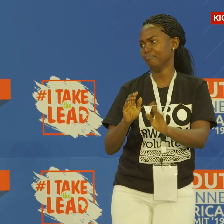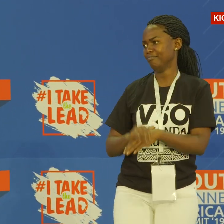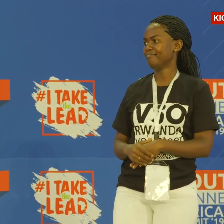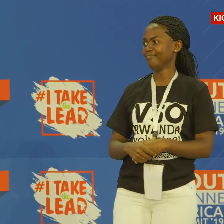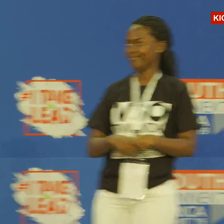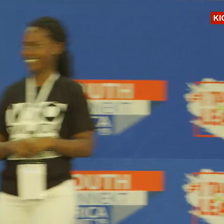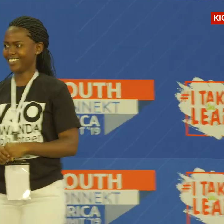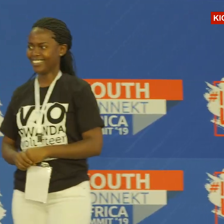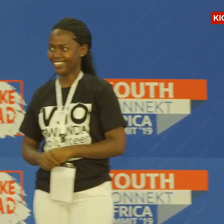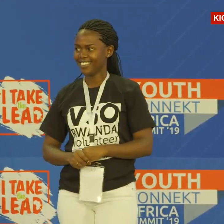For the service they are getting.